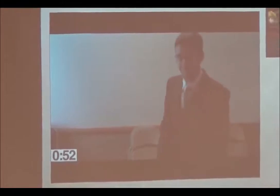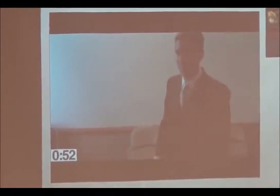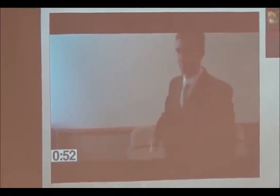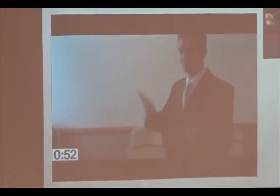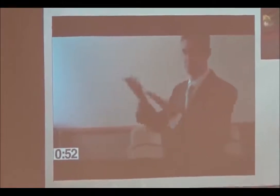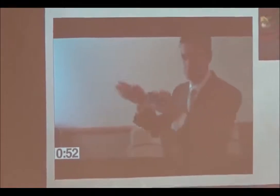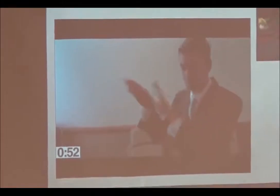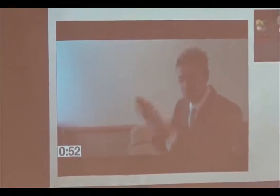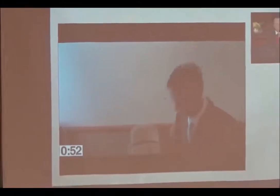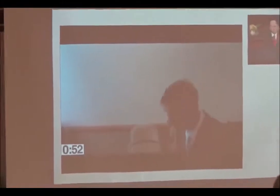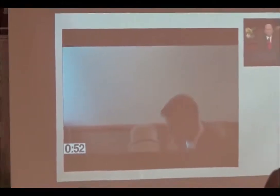week.